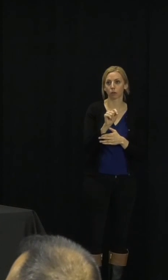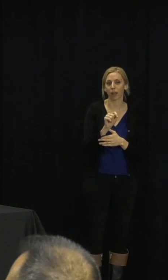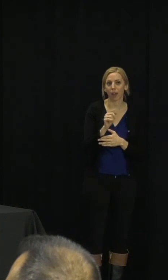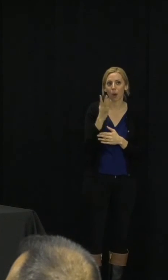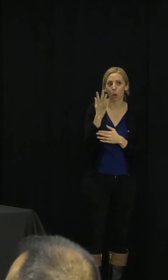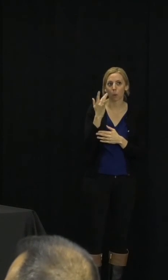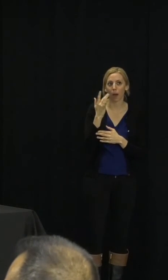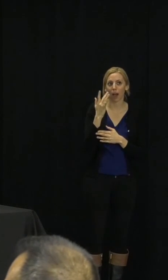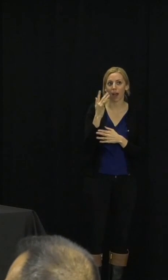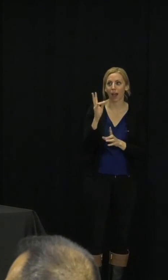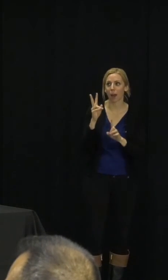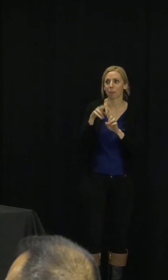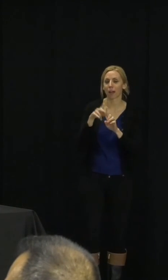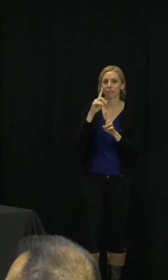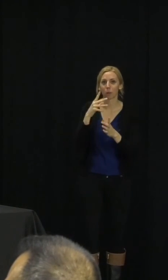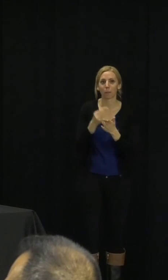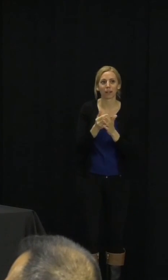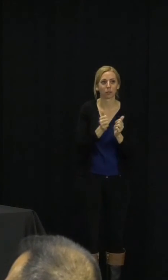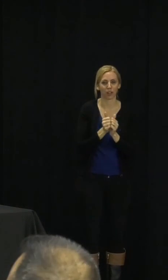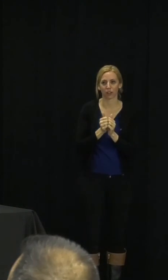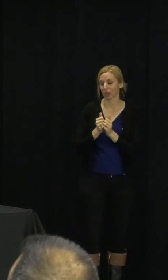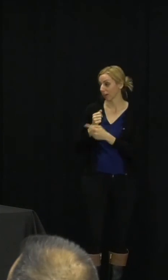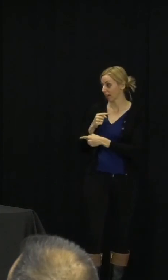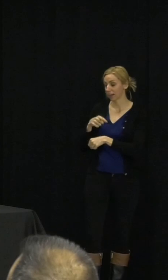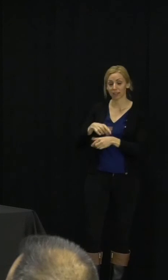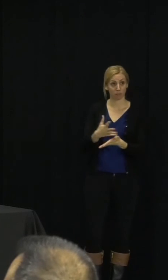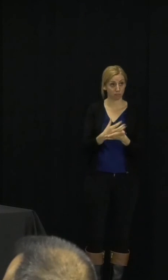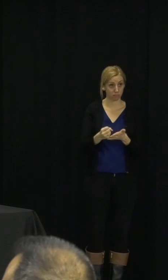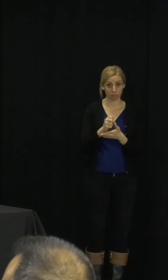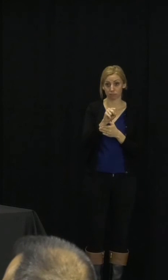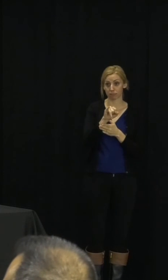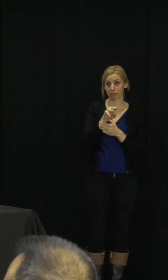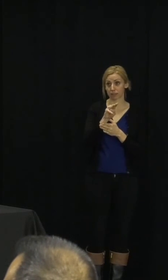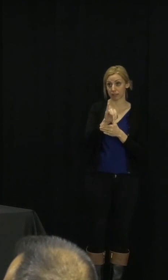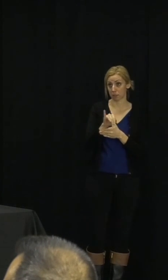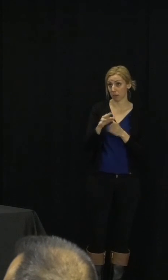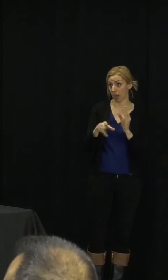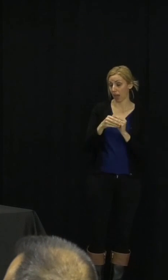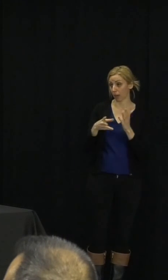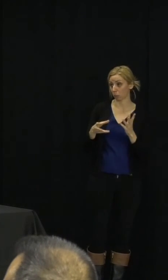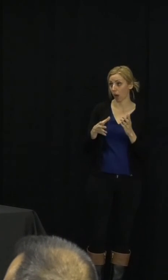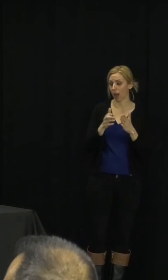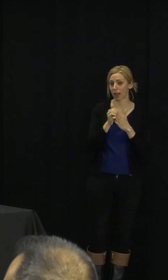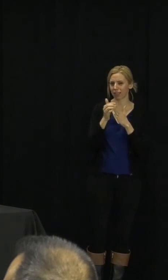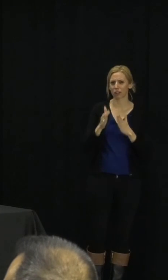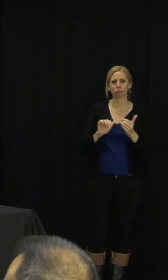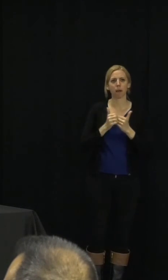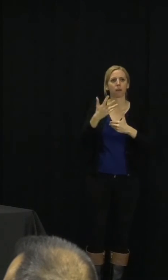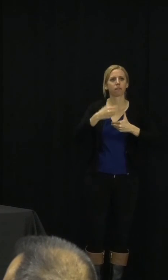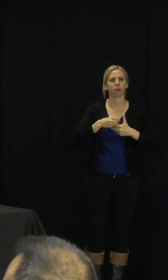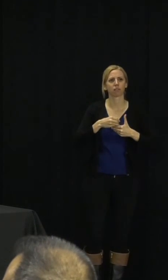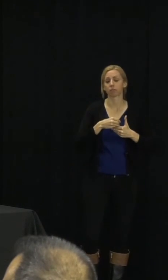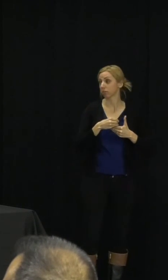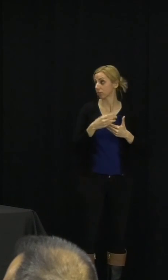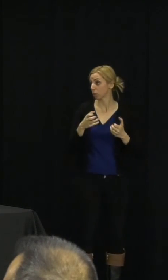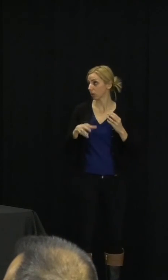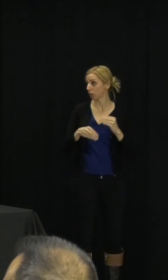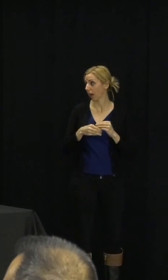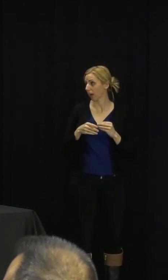people on staff who address issues of diversity, they make those staff positions low